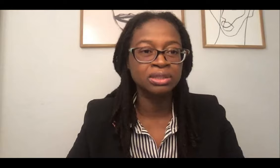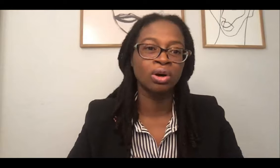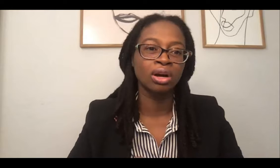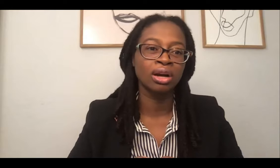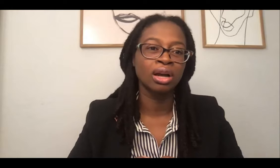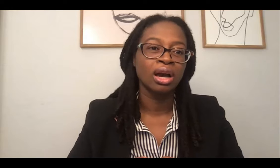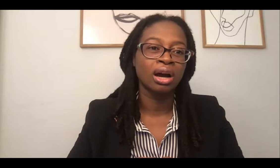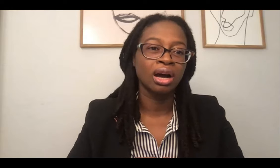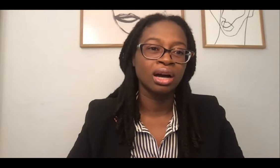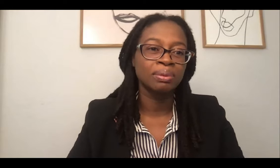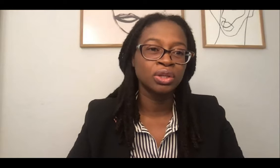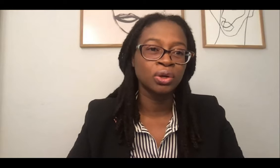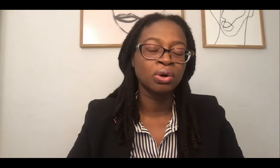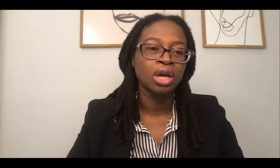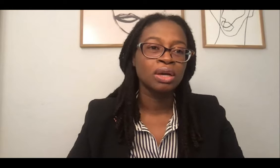or,